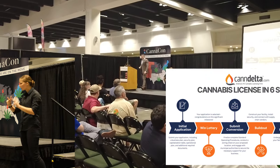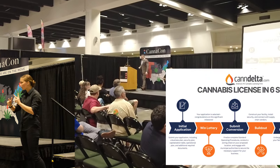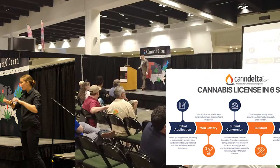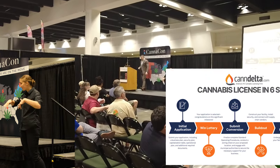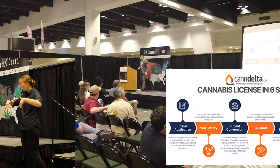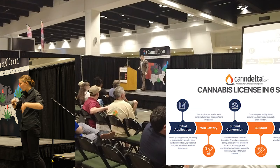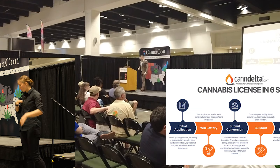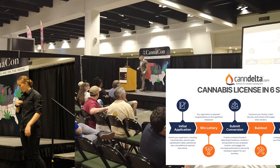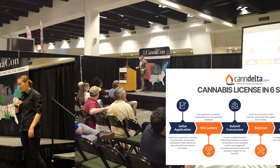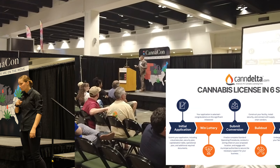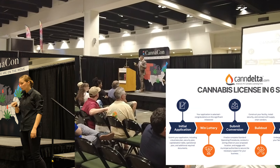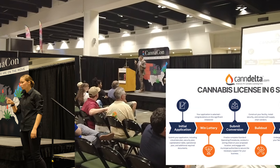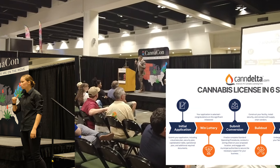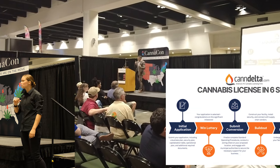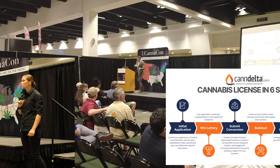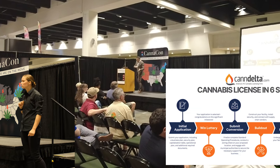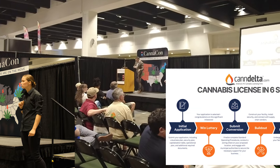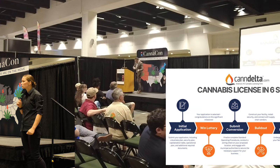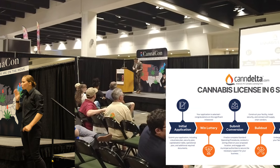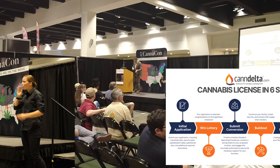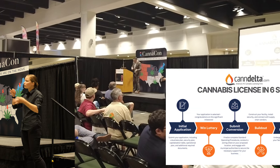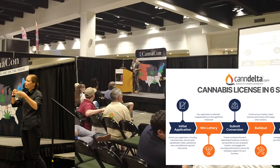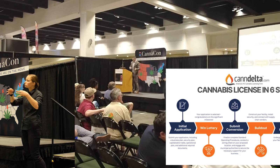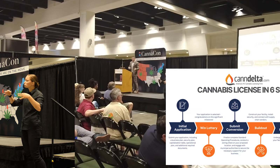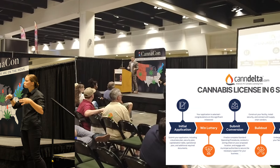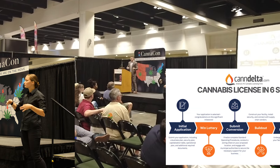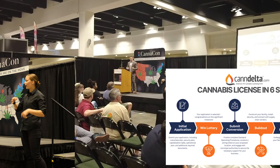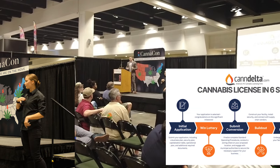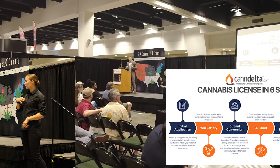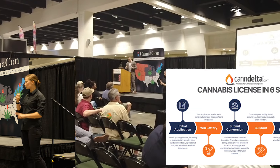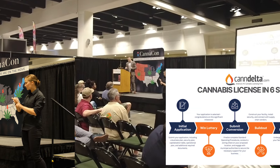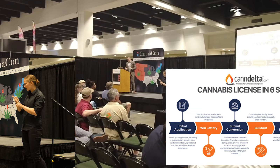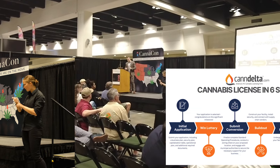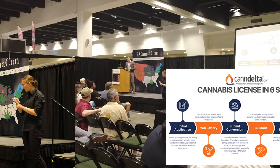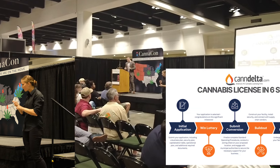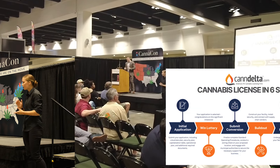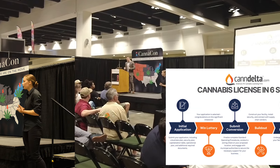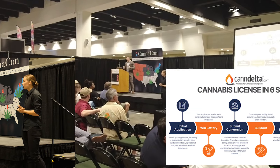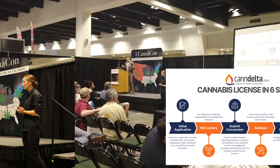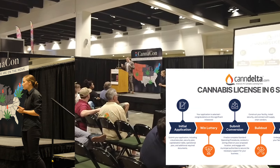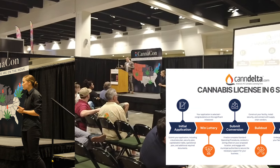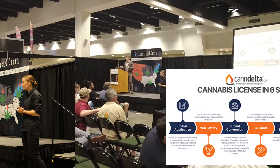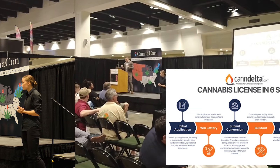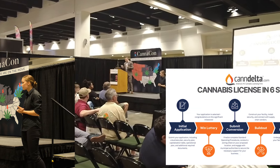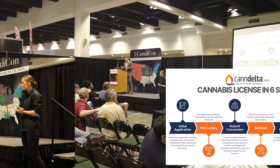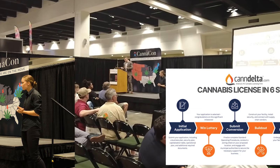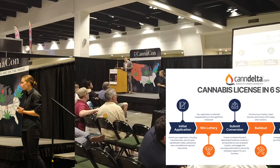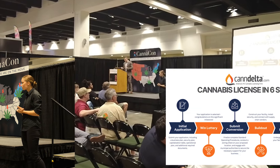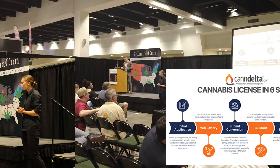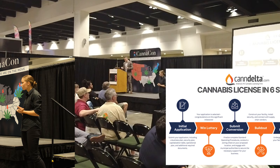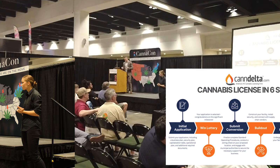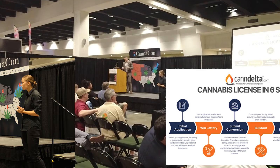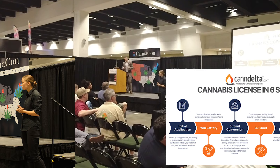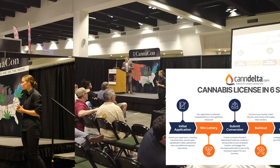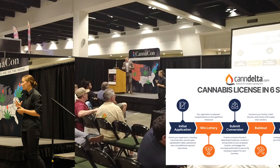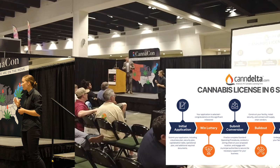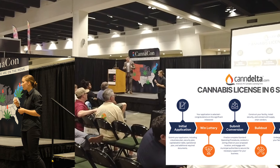Great. So we'll talk a little bit about the initial application, but what I really want to talk about is everything that exists